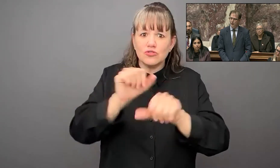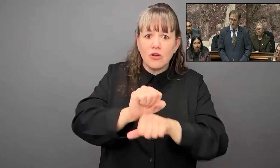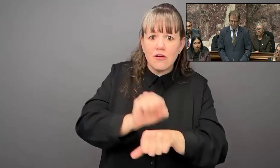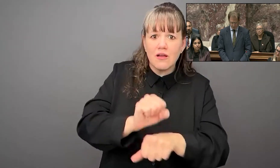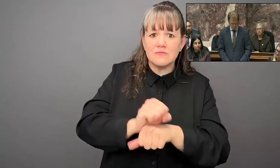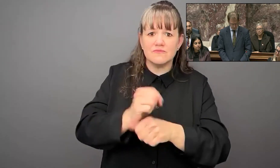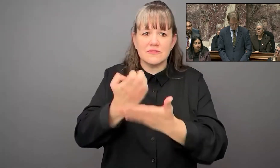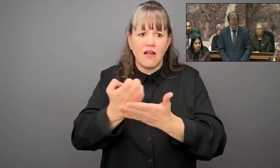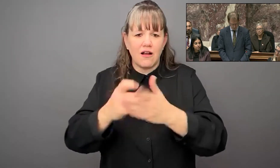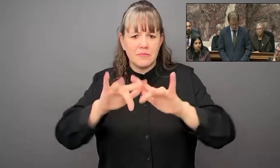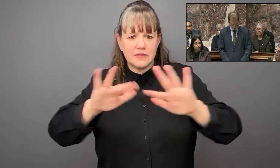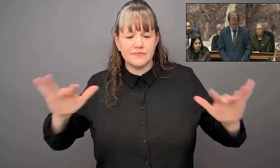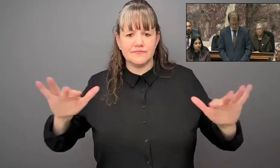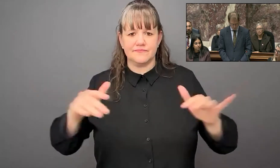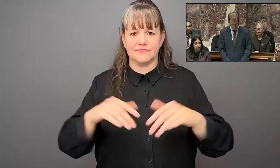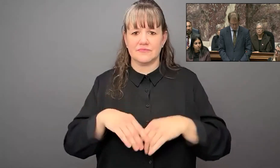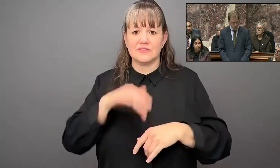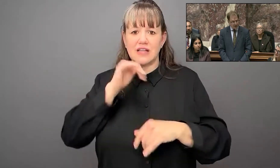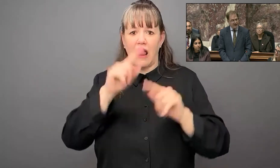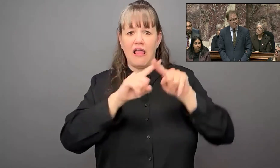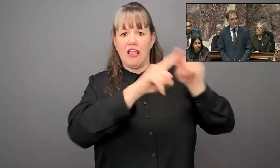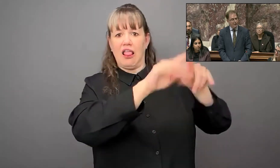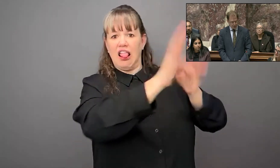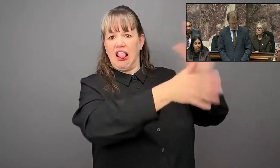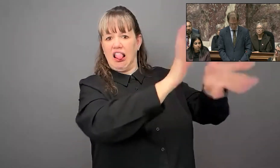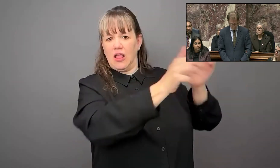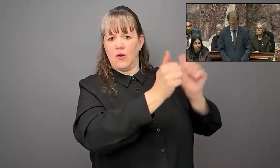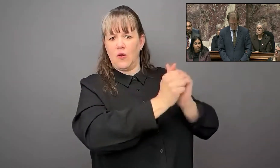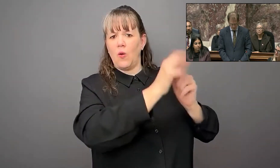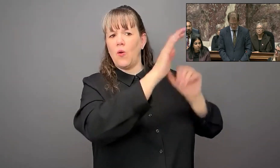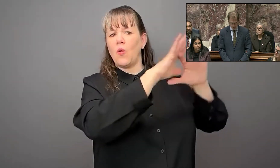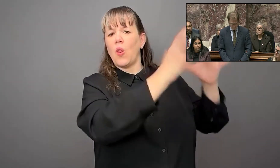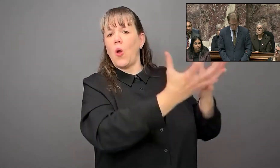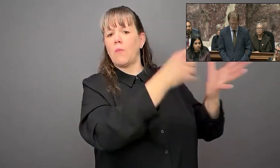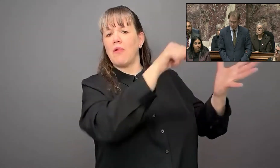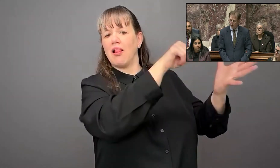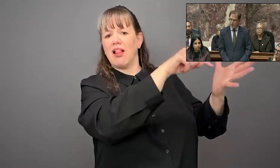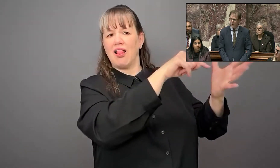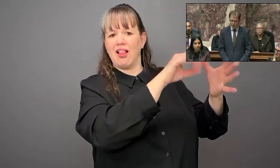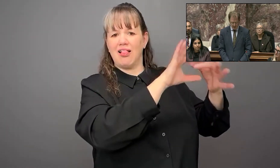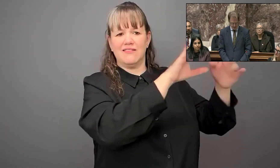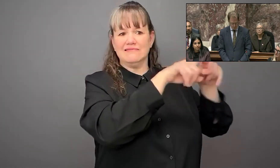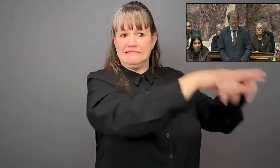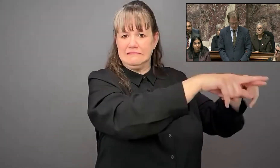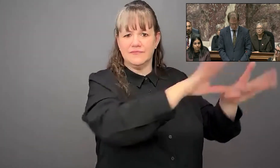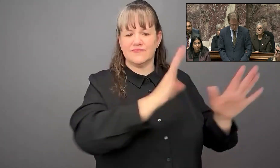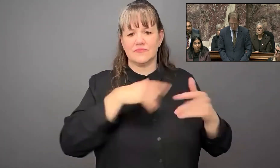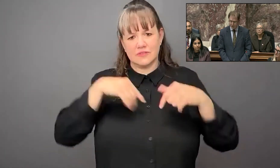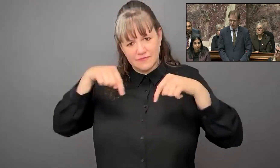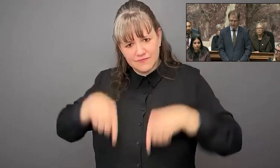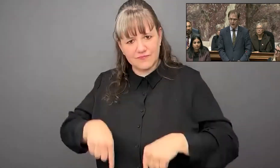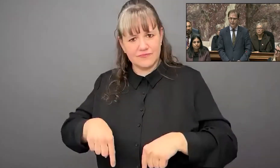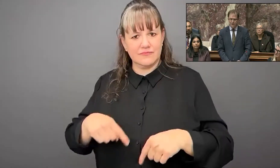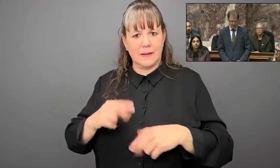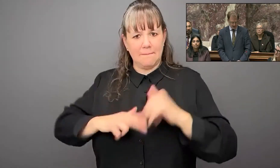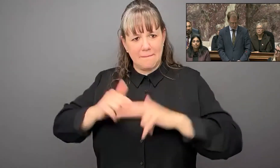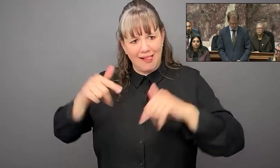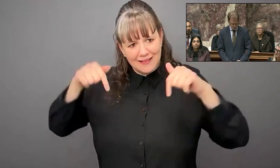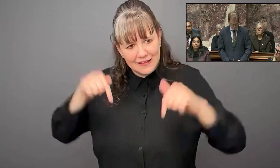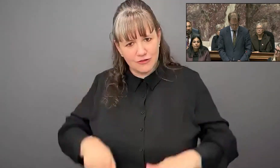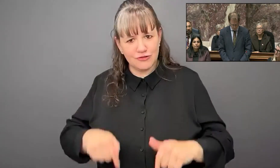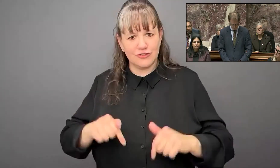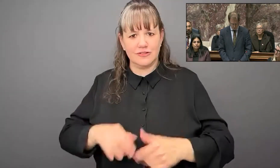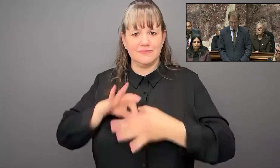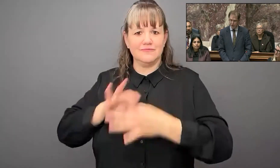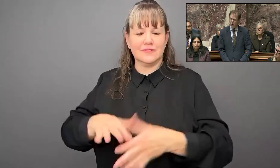market uncertainty. Honourable Speaker, we need to build. We need to build to support our economy. We need to build to fight climate change. We